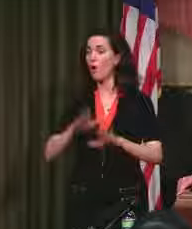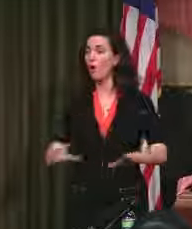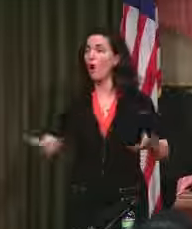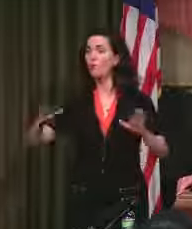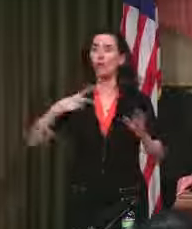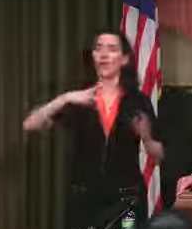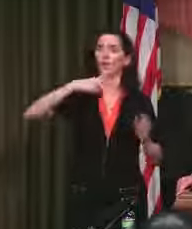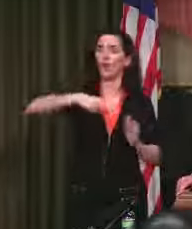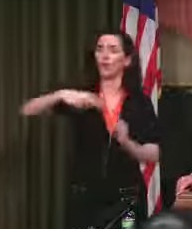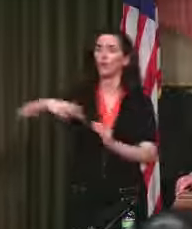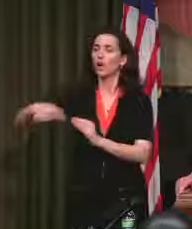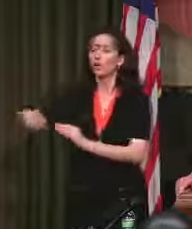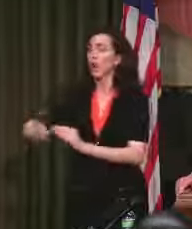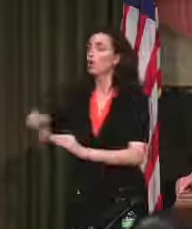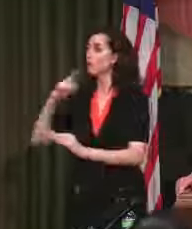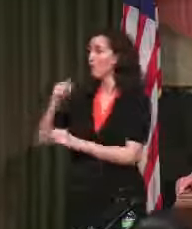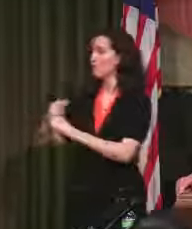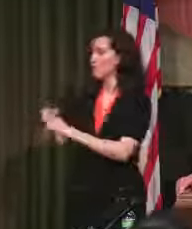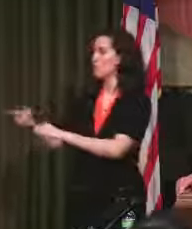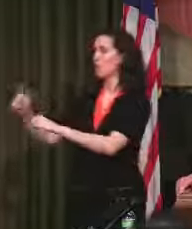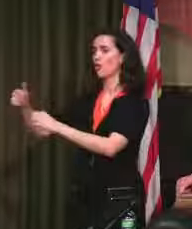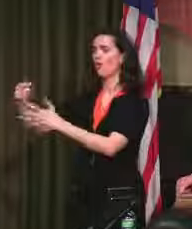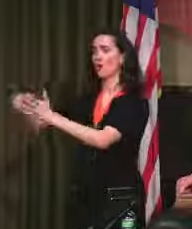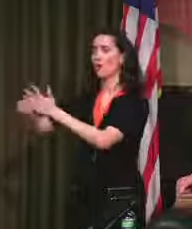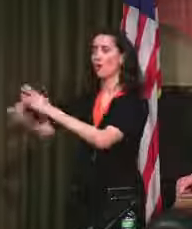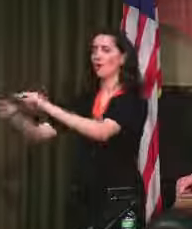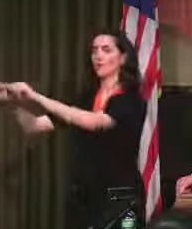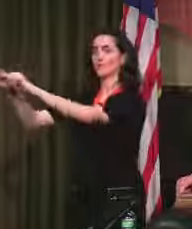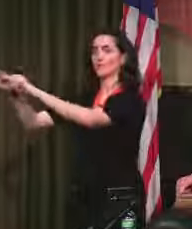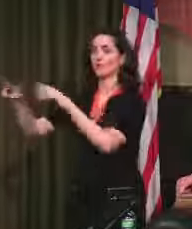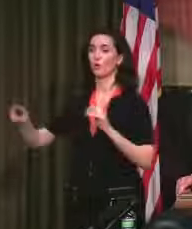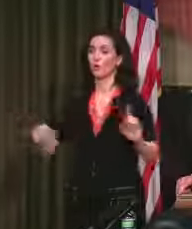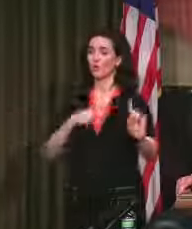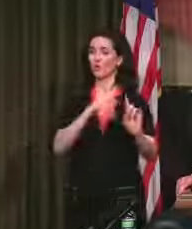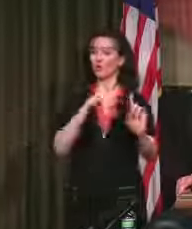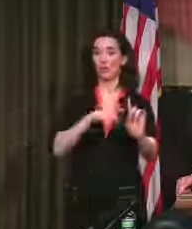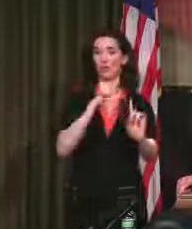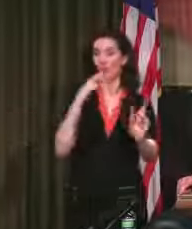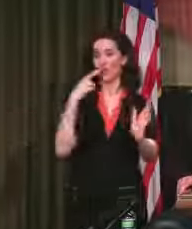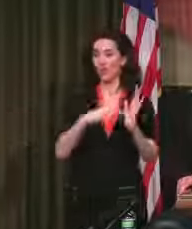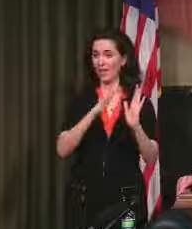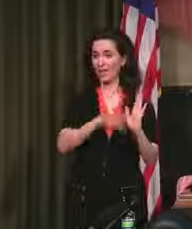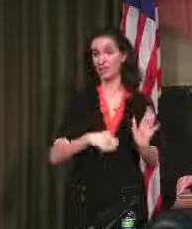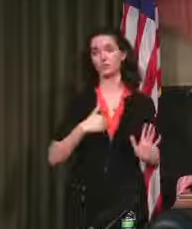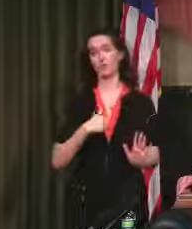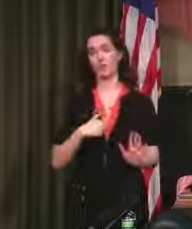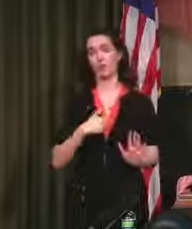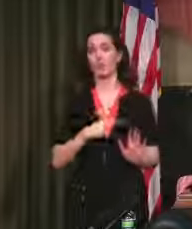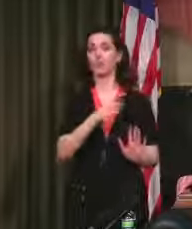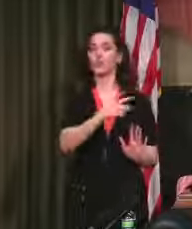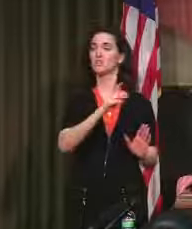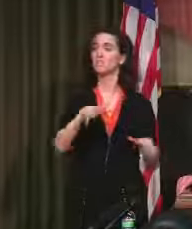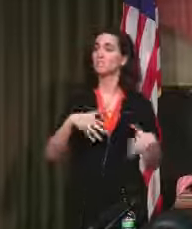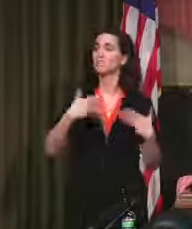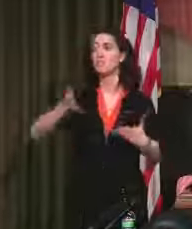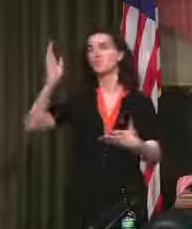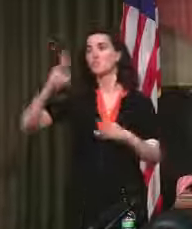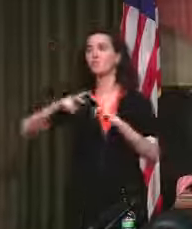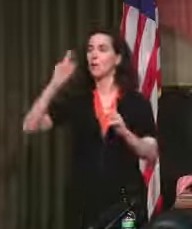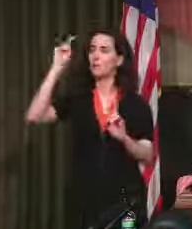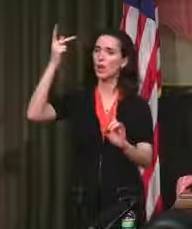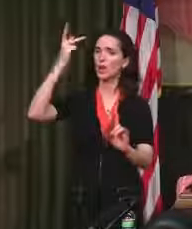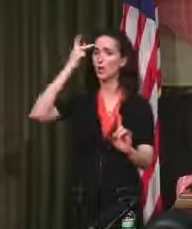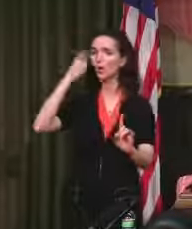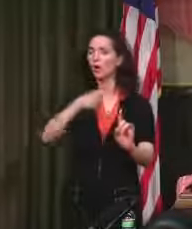to accommodate those increases. And so I'm sorry that she doesn't recognize that, and I'm sorry that she chose to give a very political speech on what